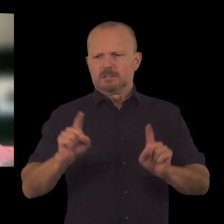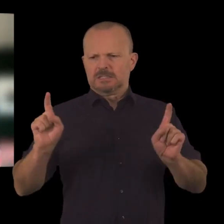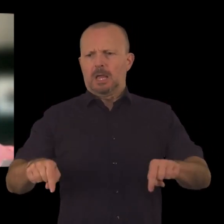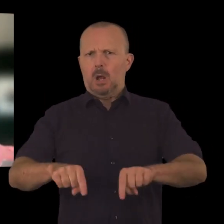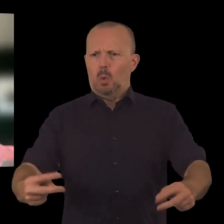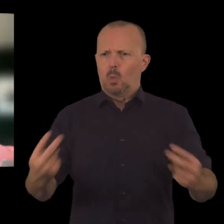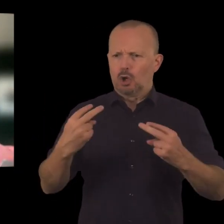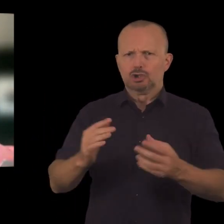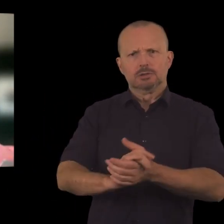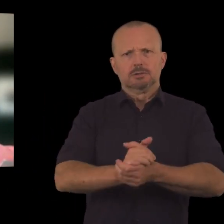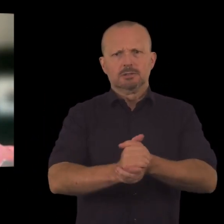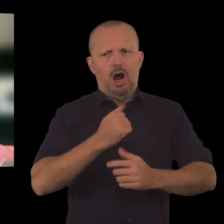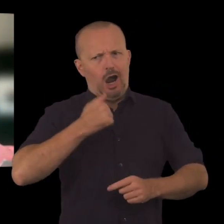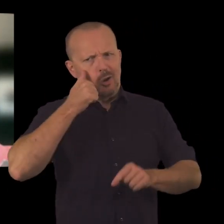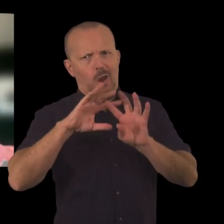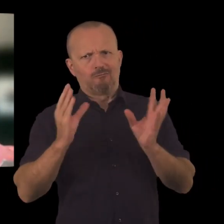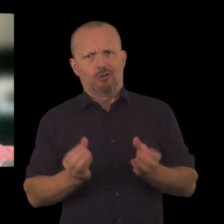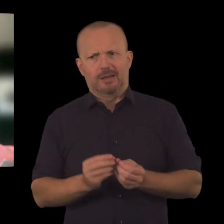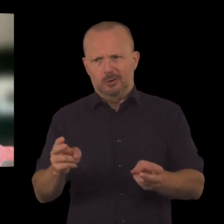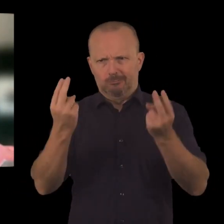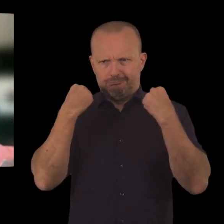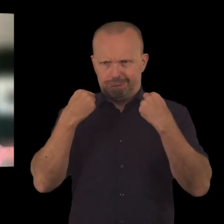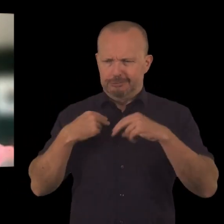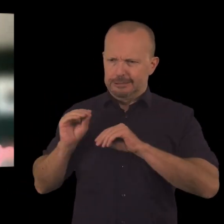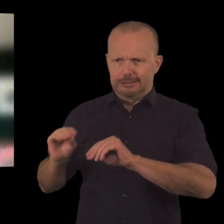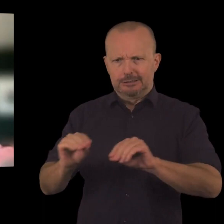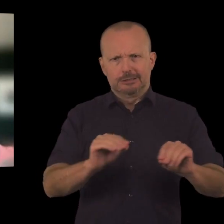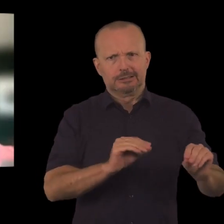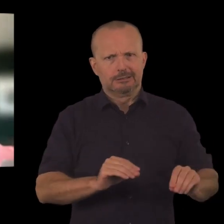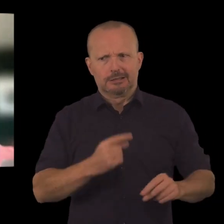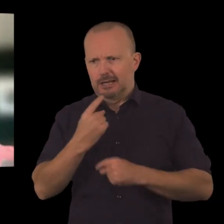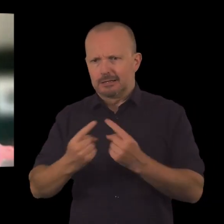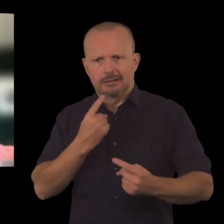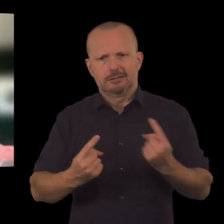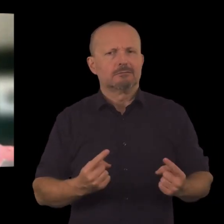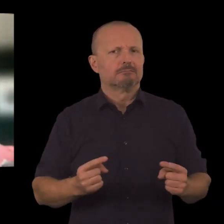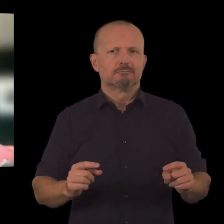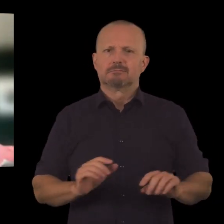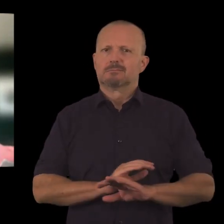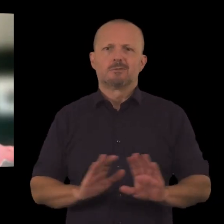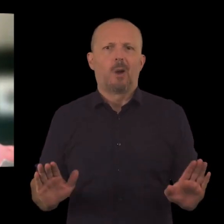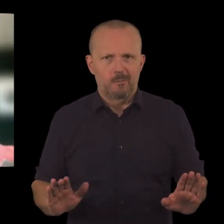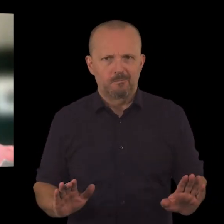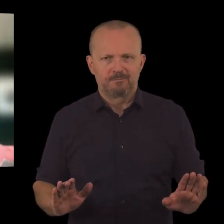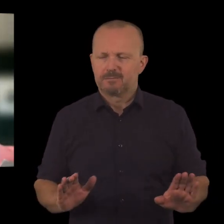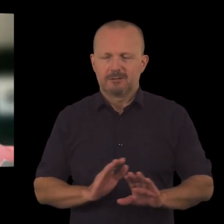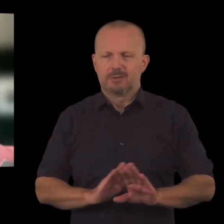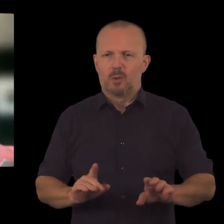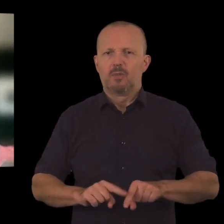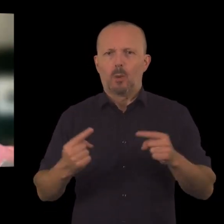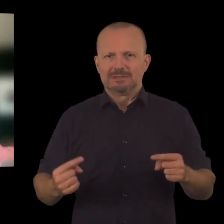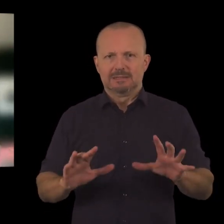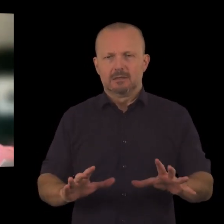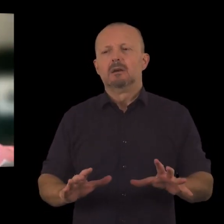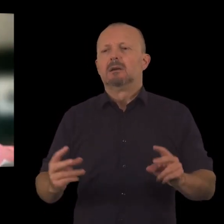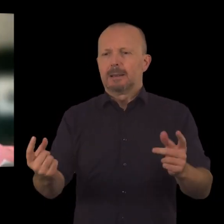of that is, as I said, that we really acknowledge that everyone walks in there with existing skills